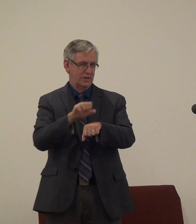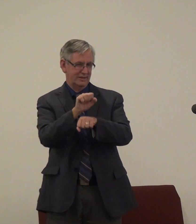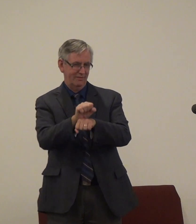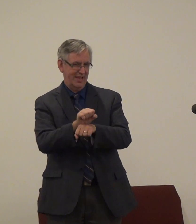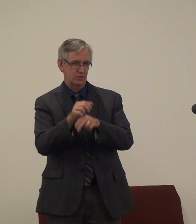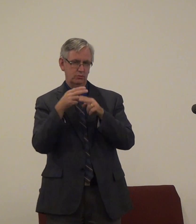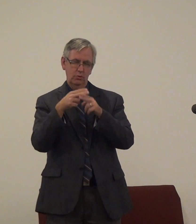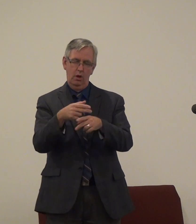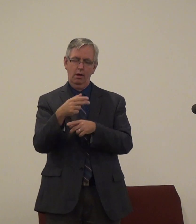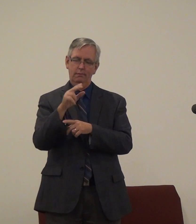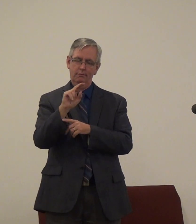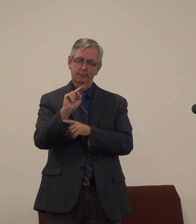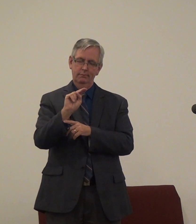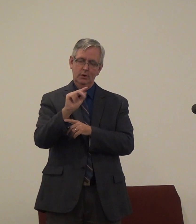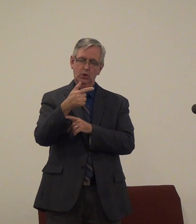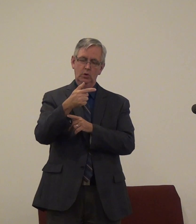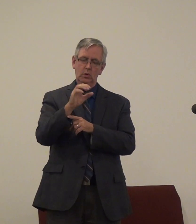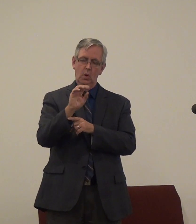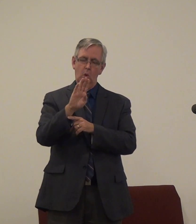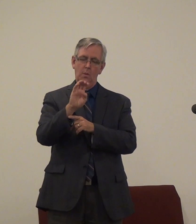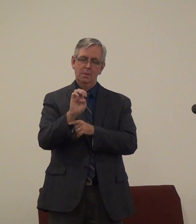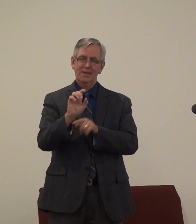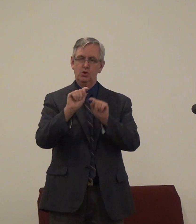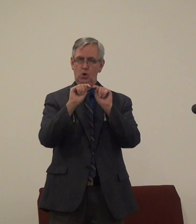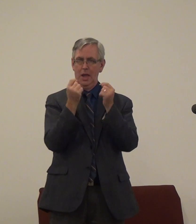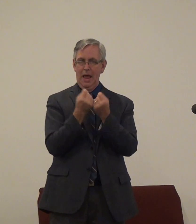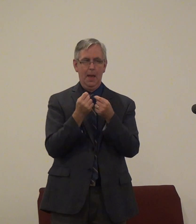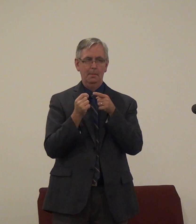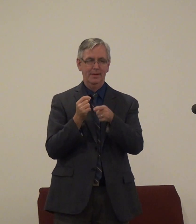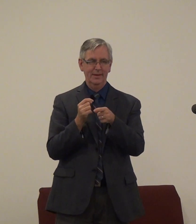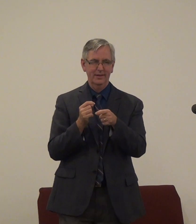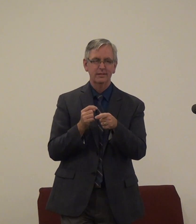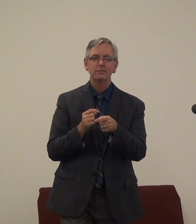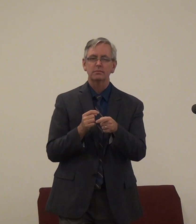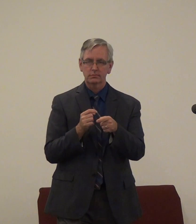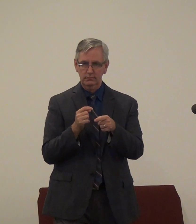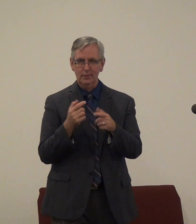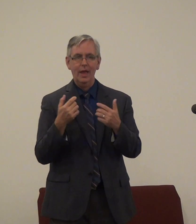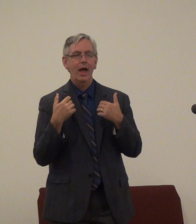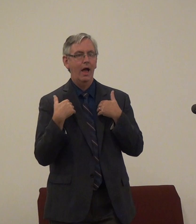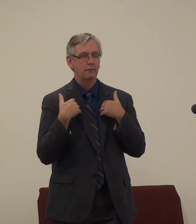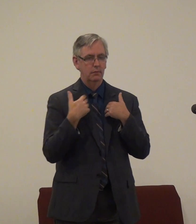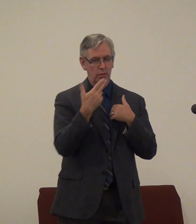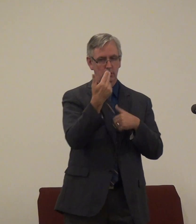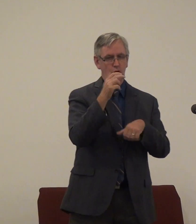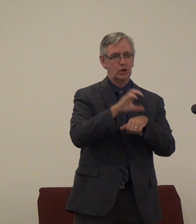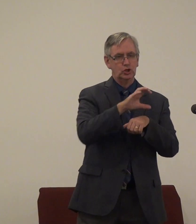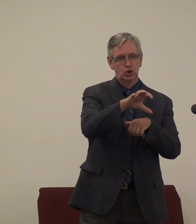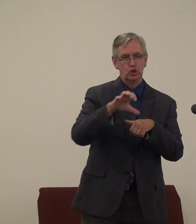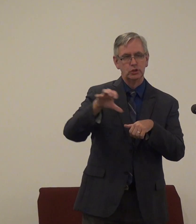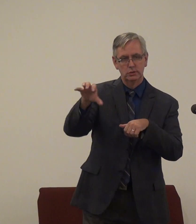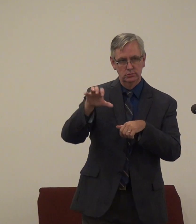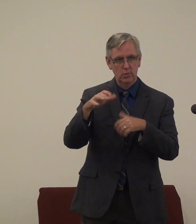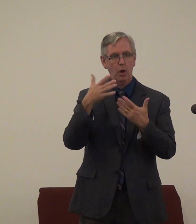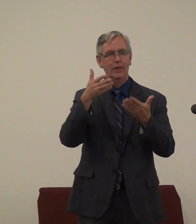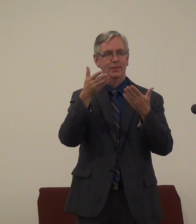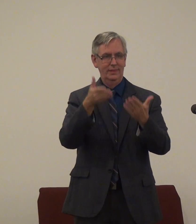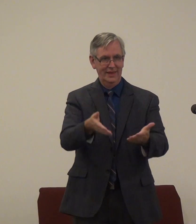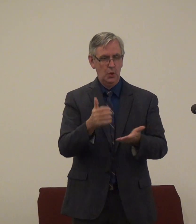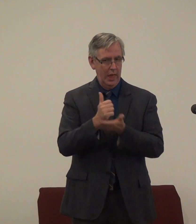the Indian people, and they live on reservations, the Gobi tribe. And there are 13